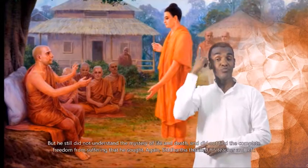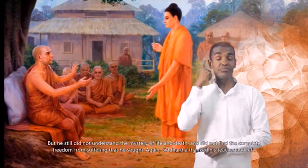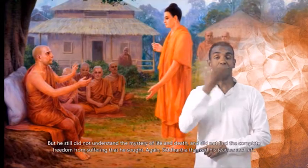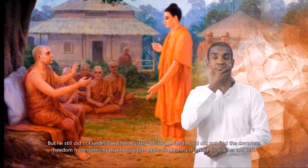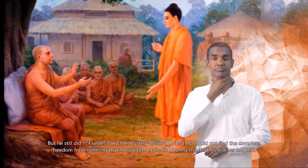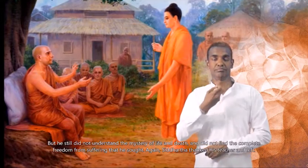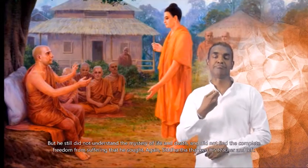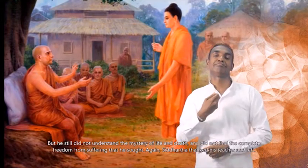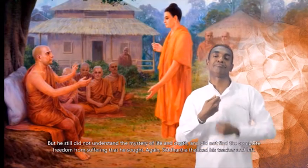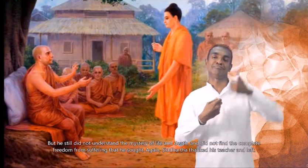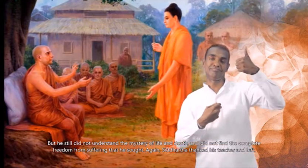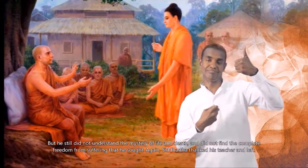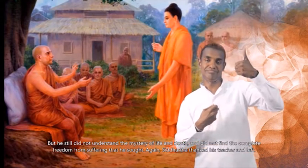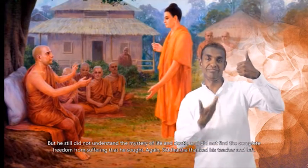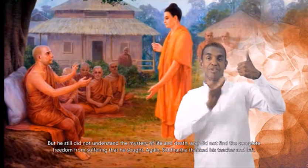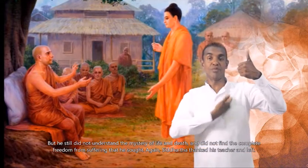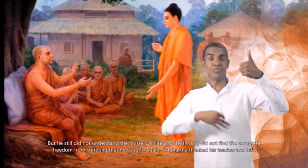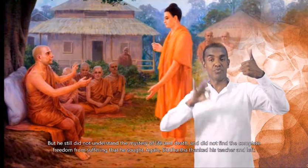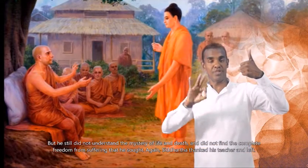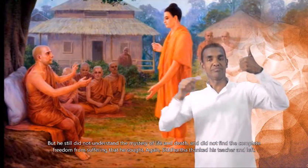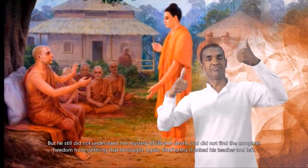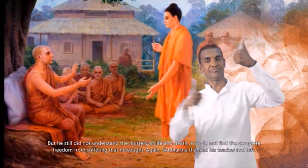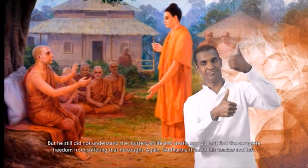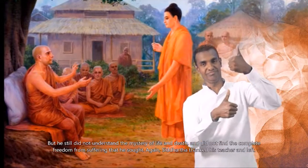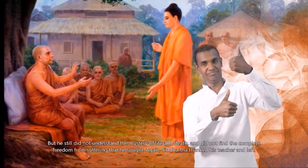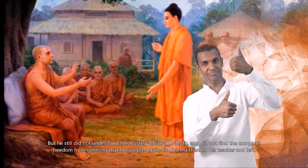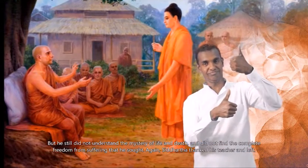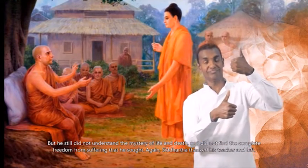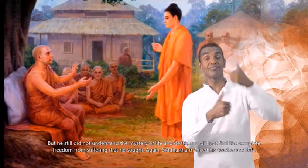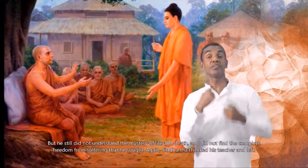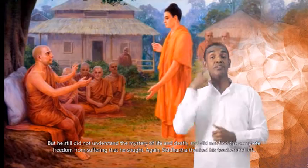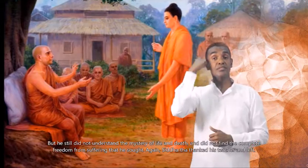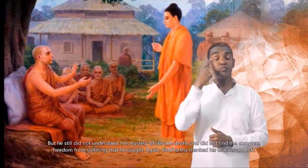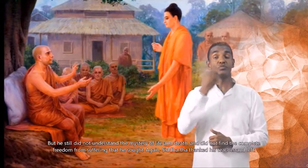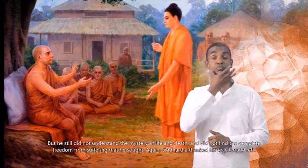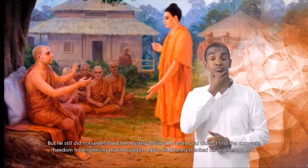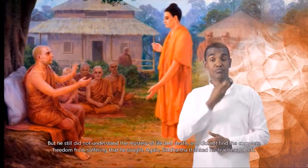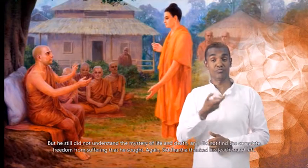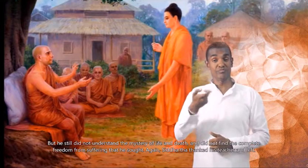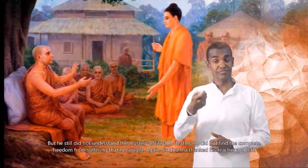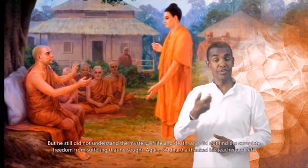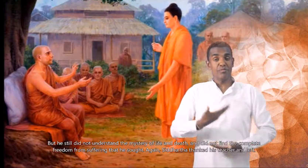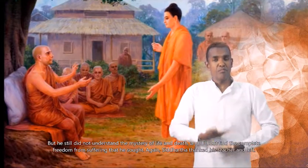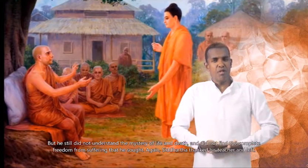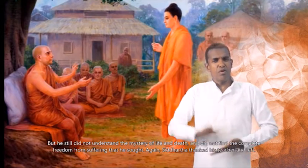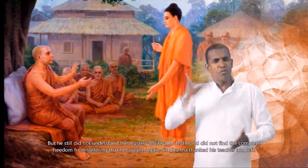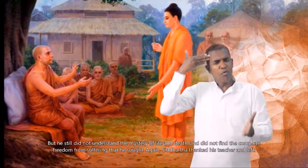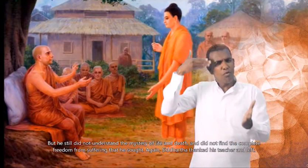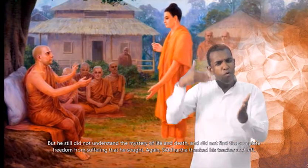But he still did not understand the mystery of life and death, and did not find the complete freedom from suffering